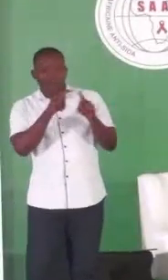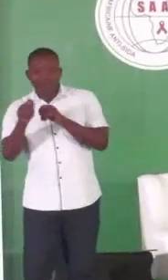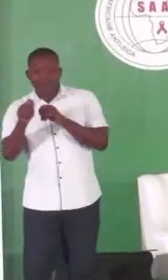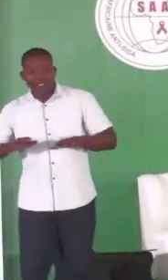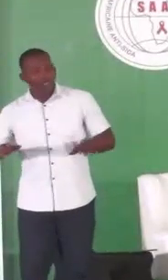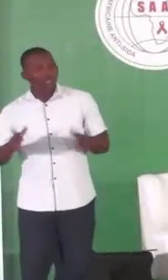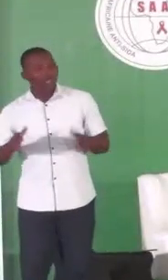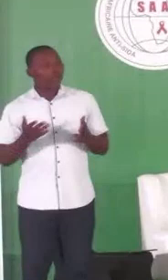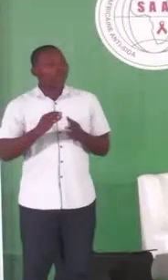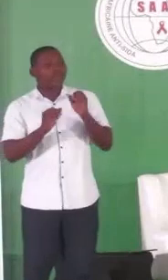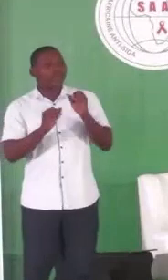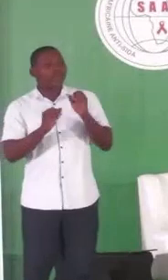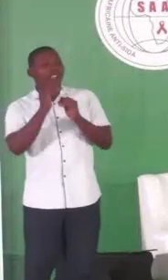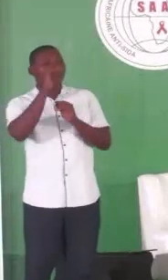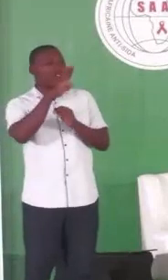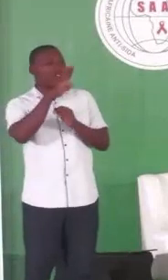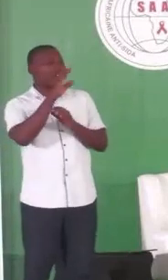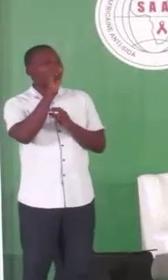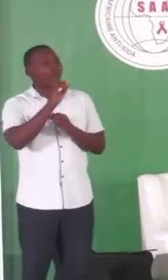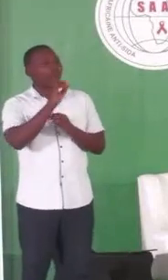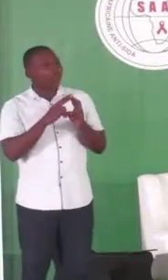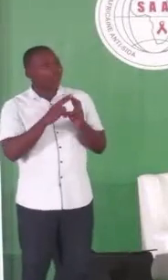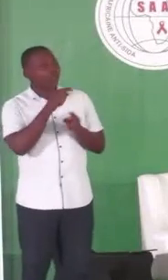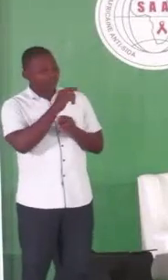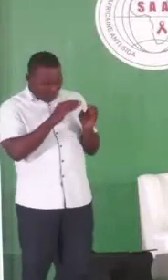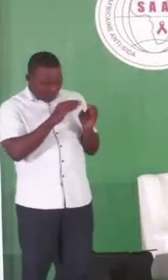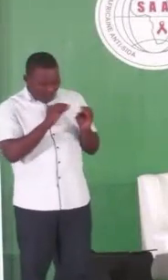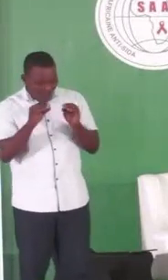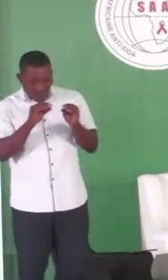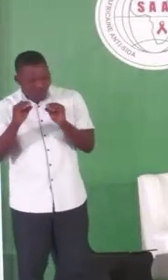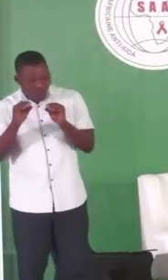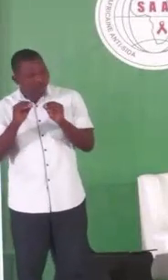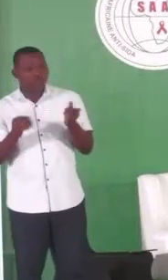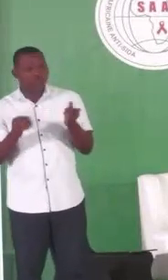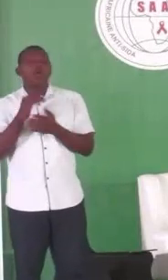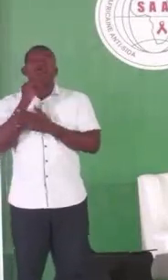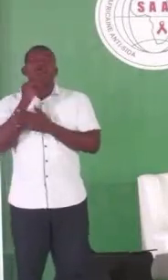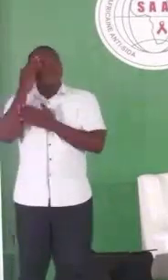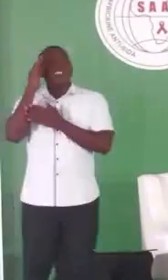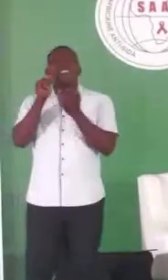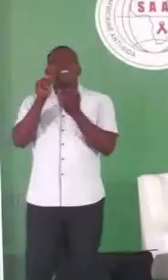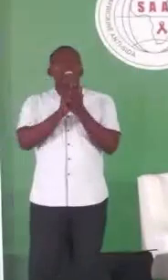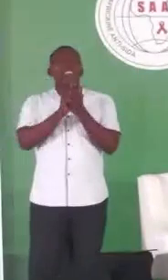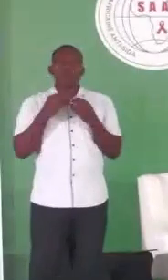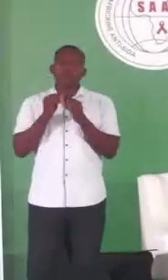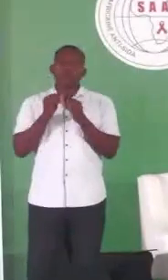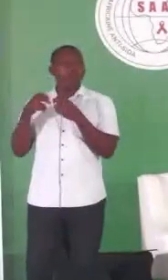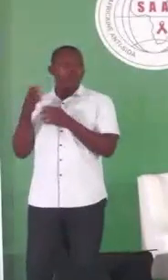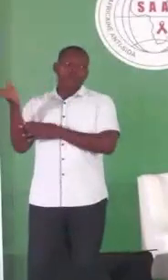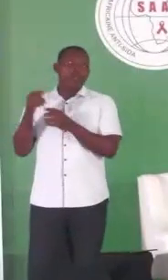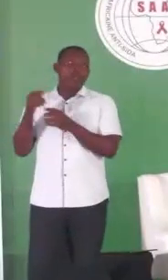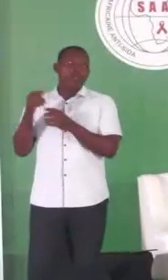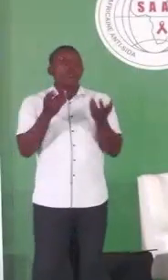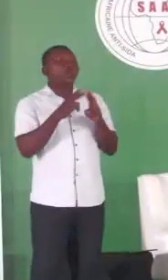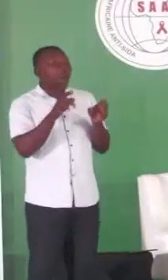5%. So you are moving. I don't think that there's too much of a problem there. Once the mother-to-child